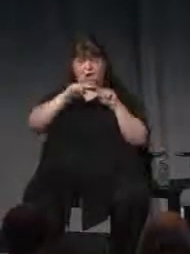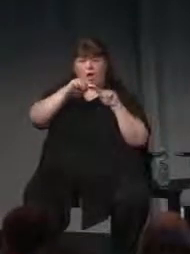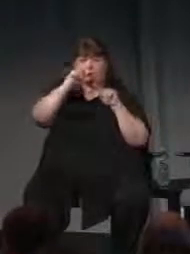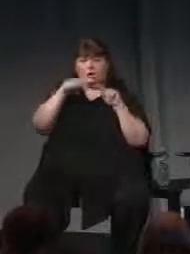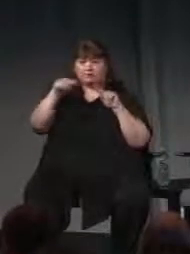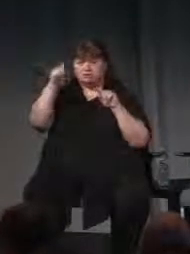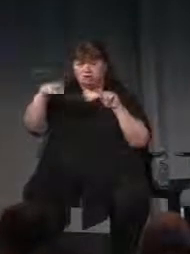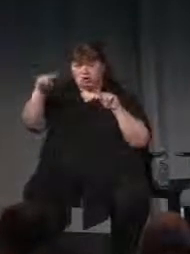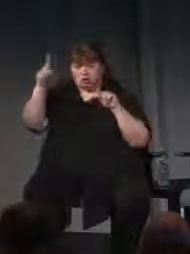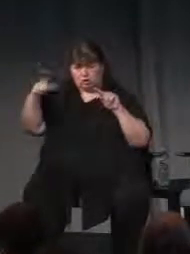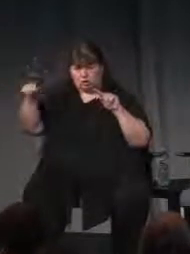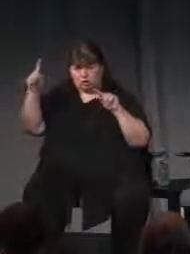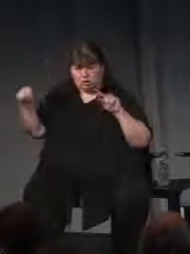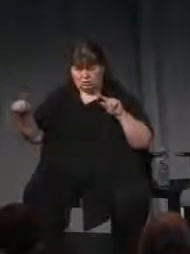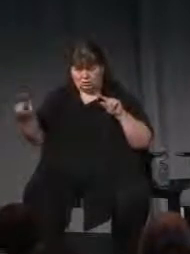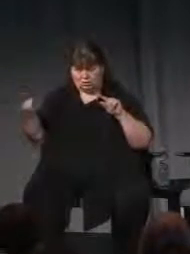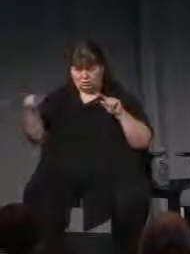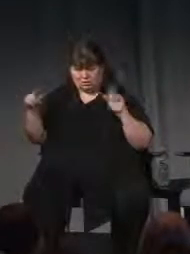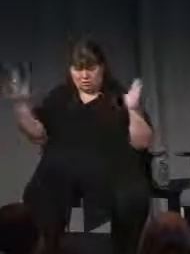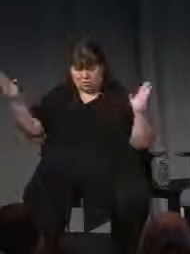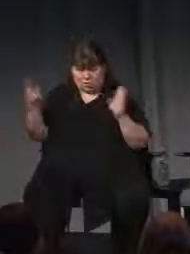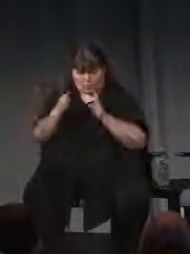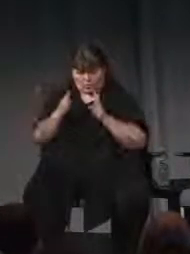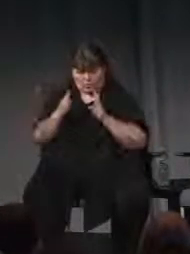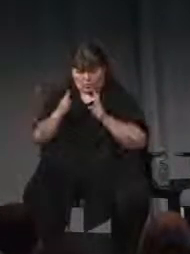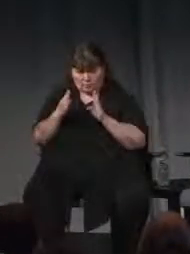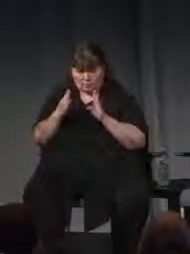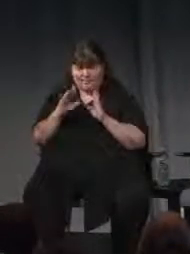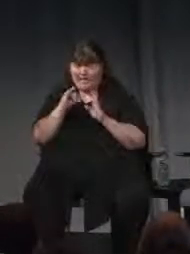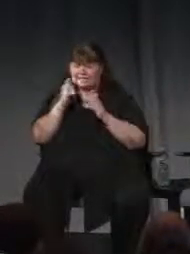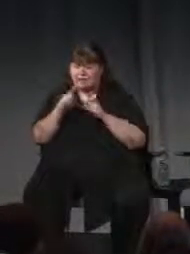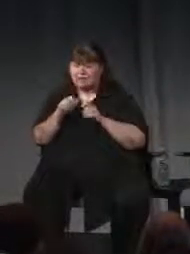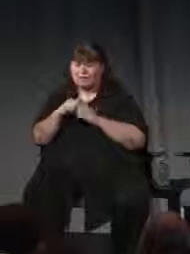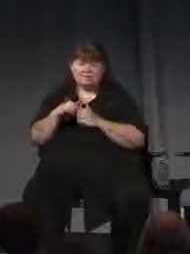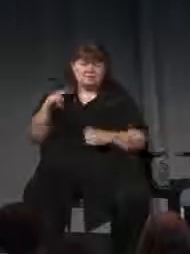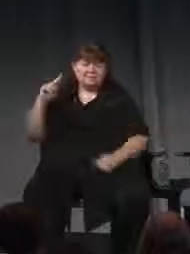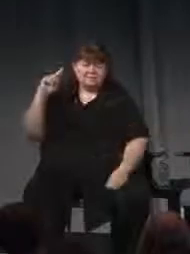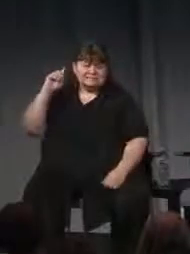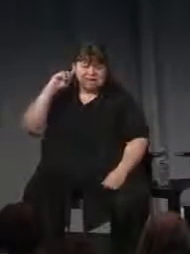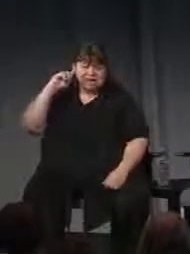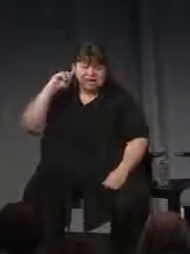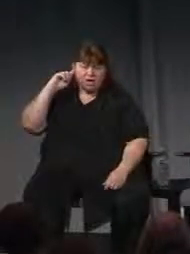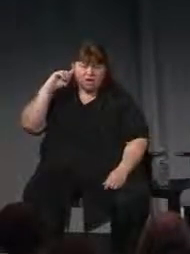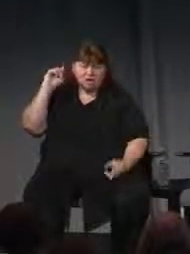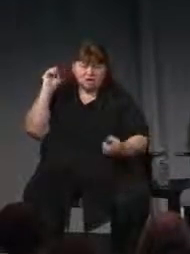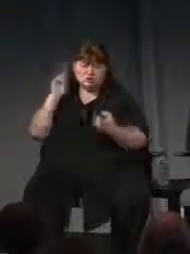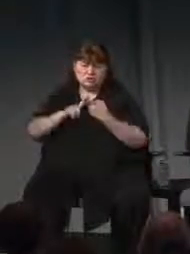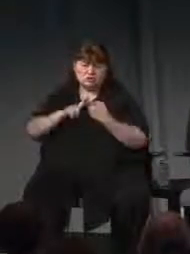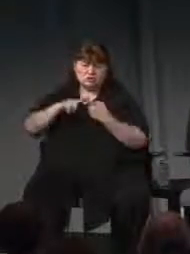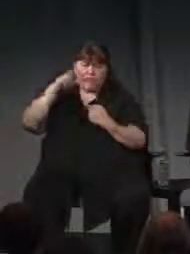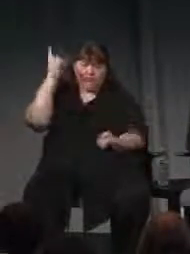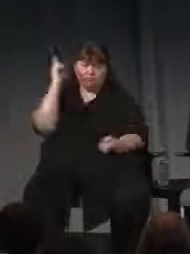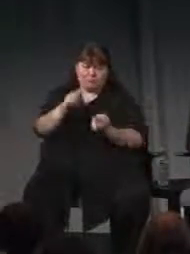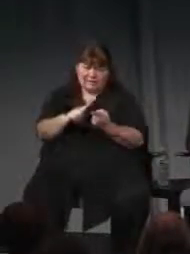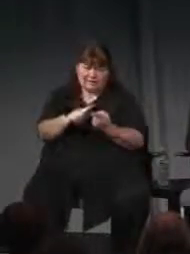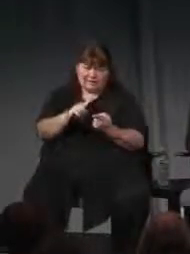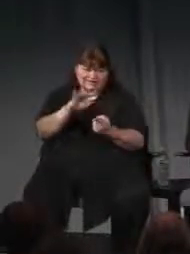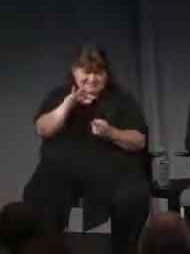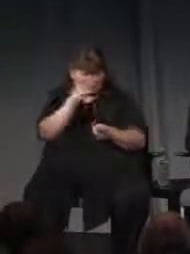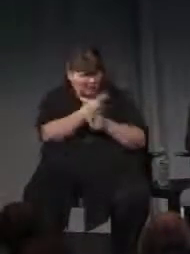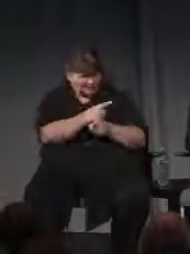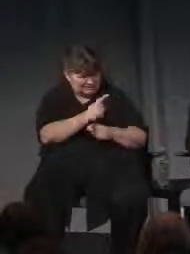happening like between like a sound to like energy. Is that